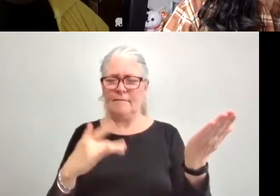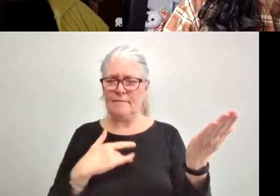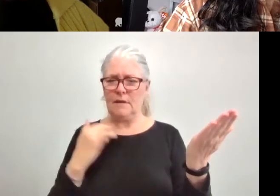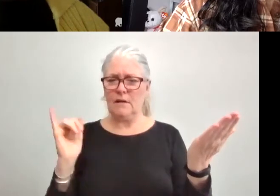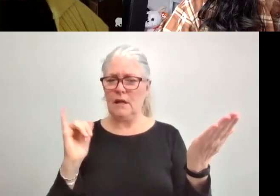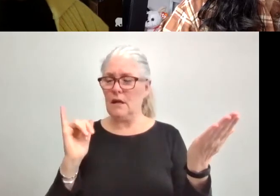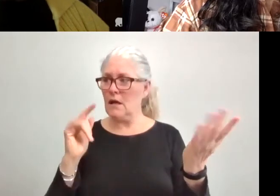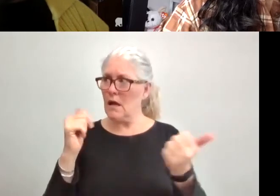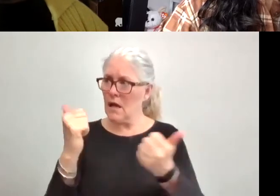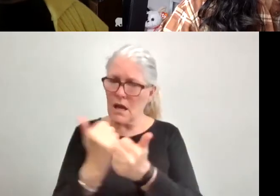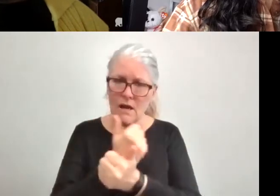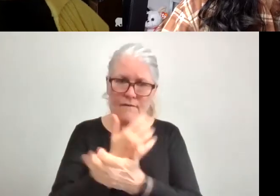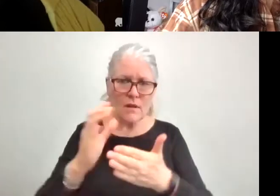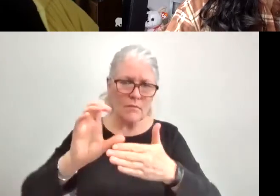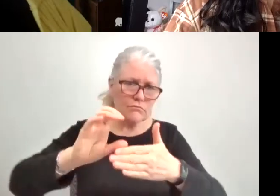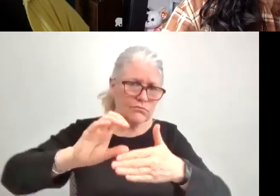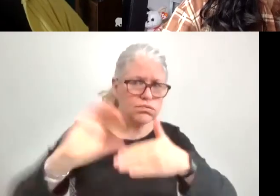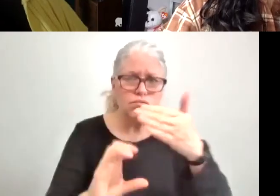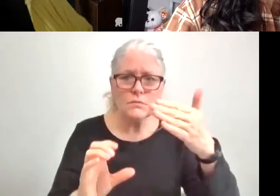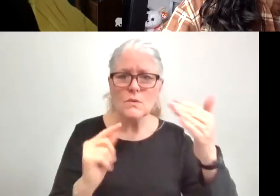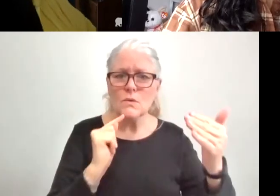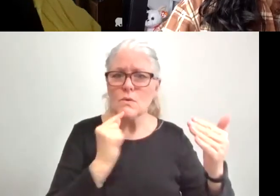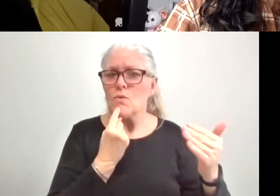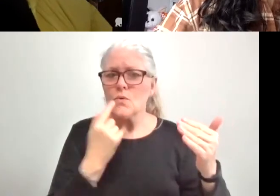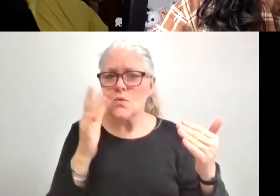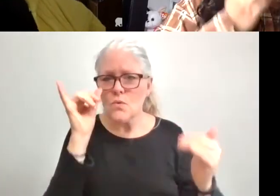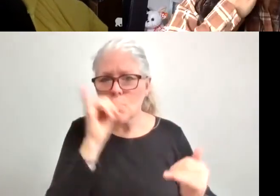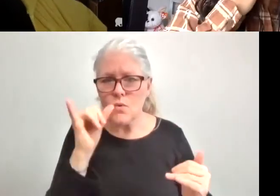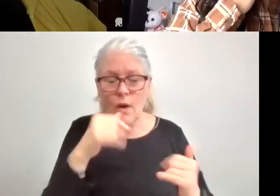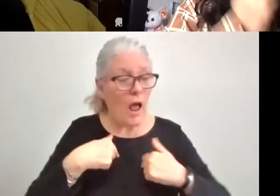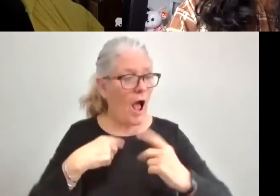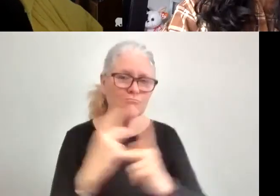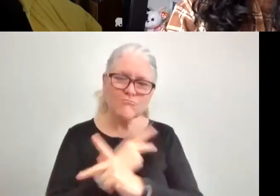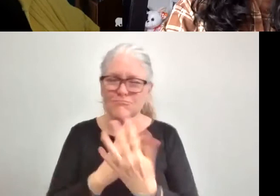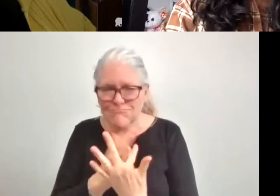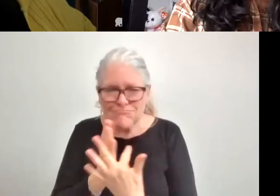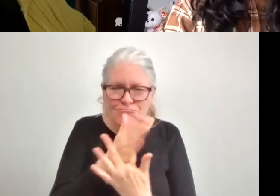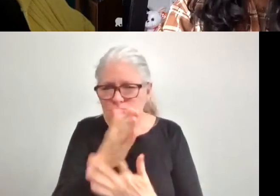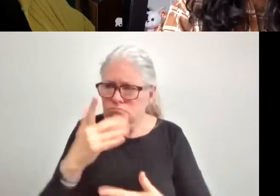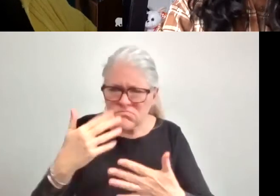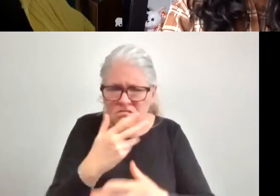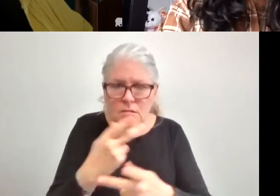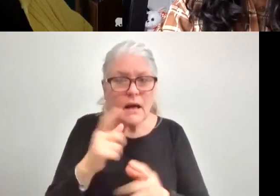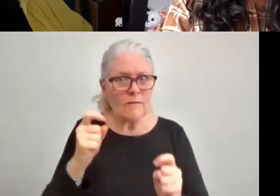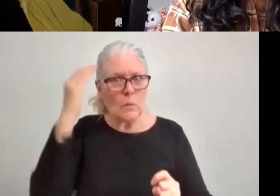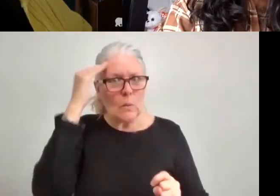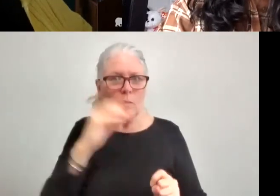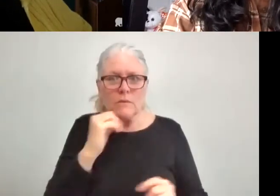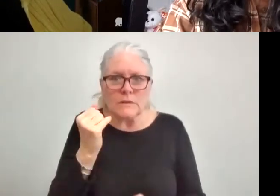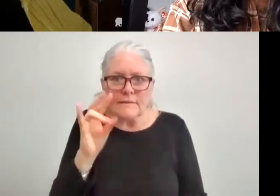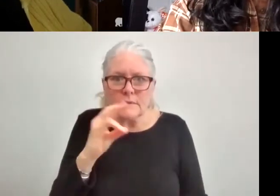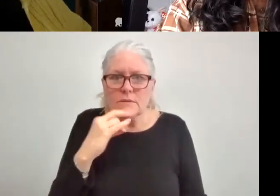very consequential. Like you can't, like there is no figuring out who you are. You have to know at 17 or 18. There is no,